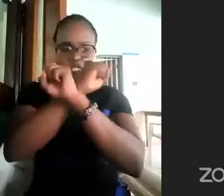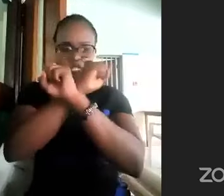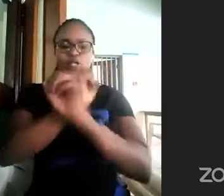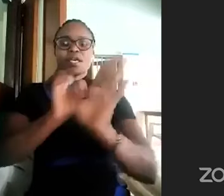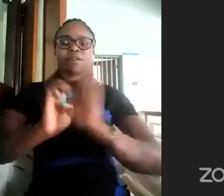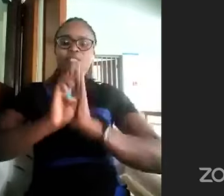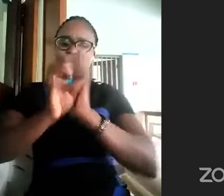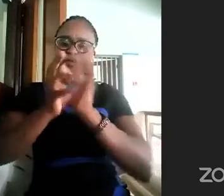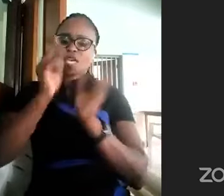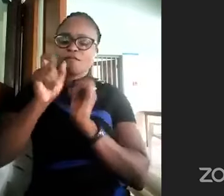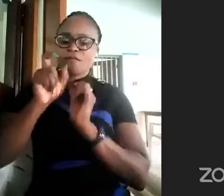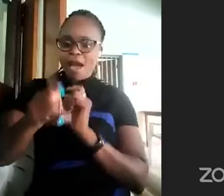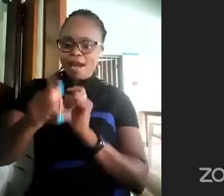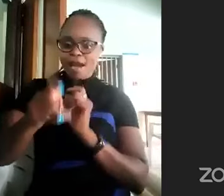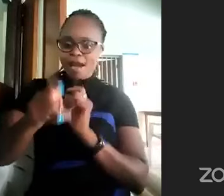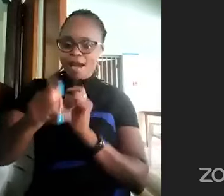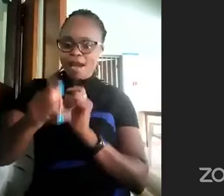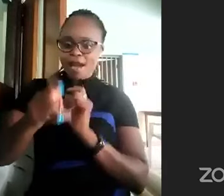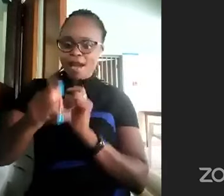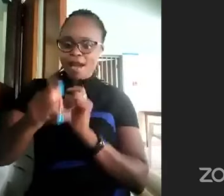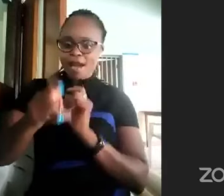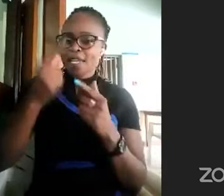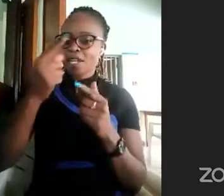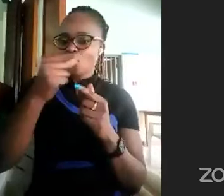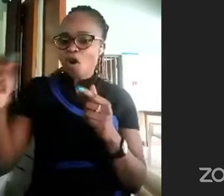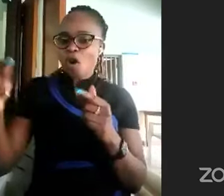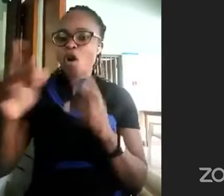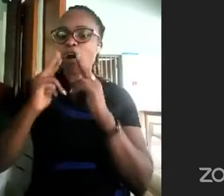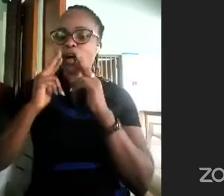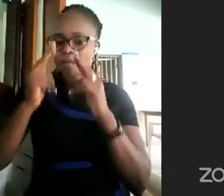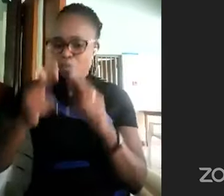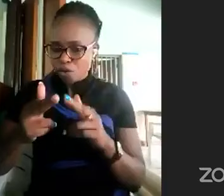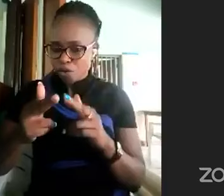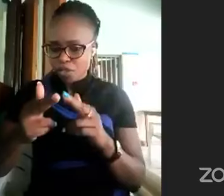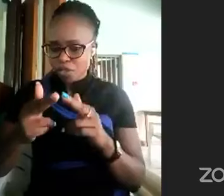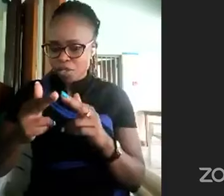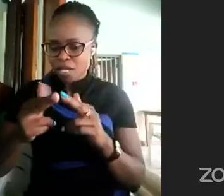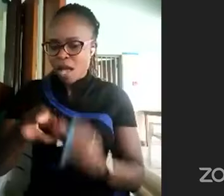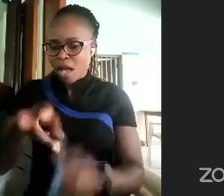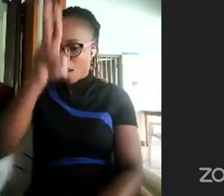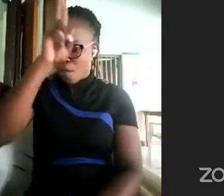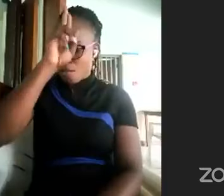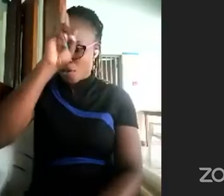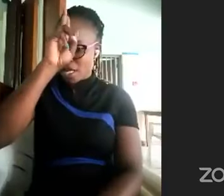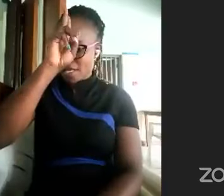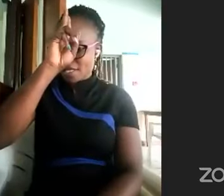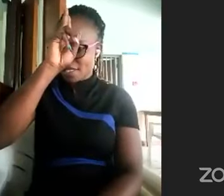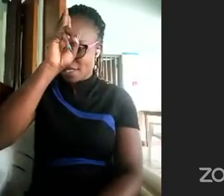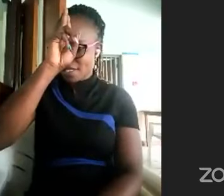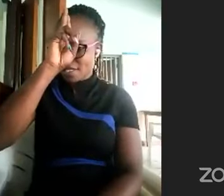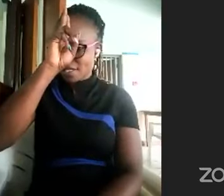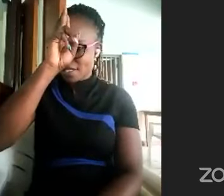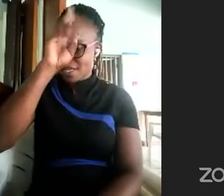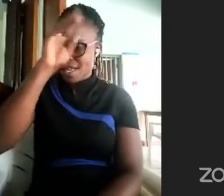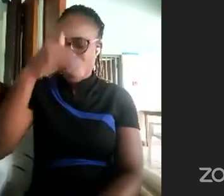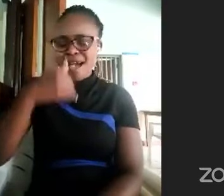the police will judge her negatively. Maybe the police will not say this case is right, because he will